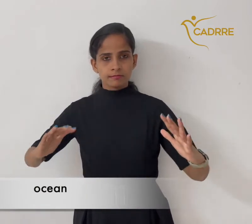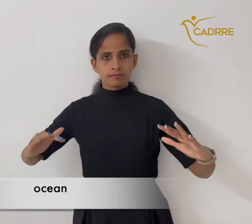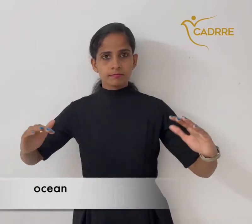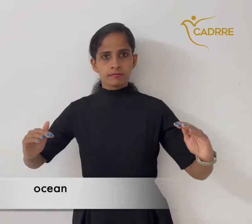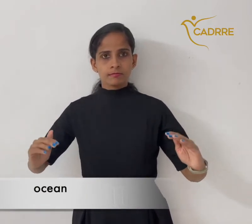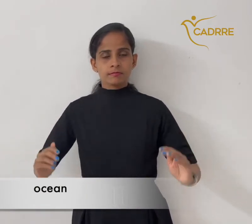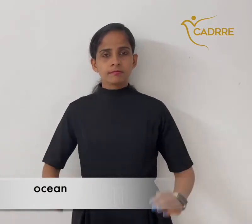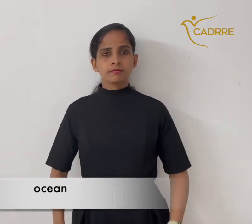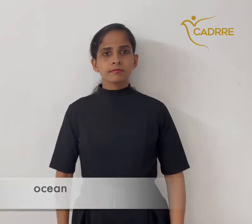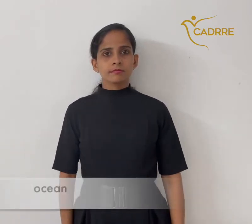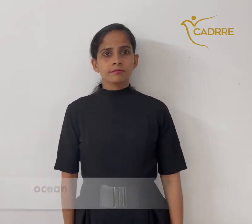ocean,